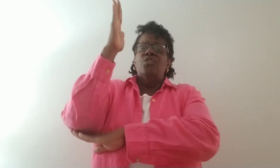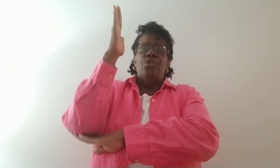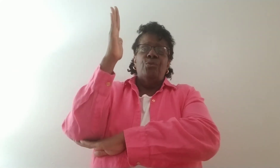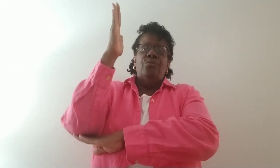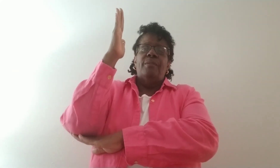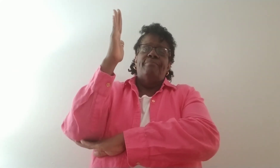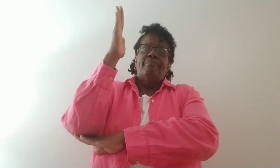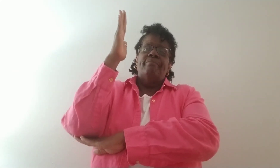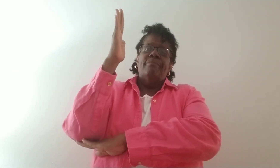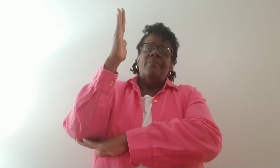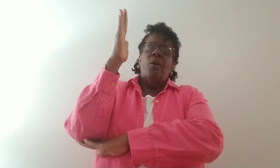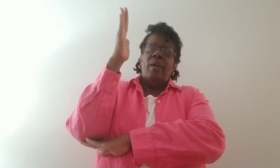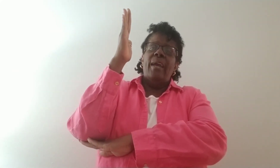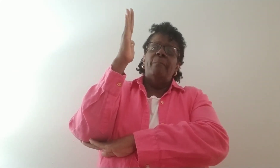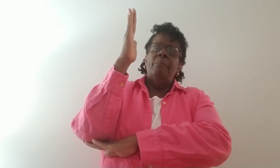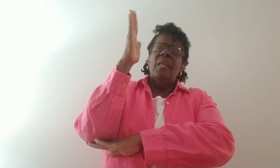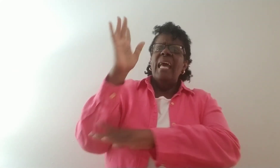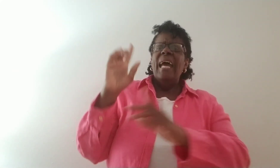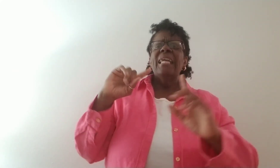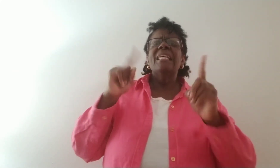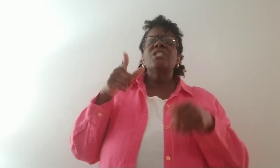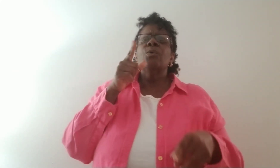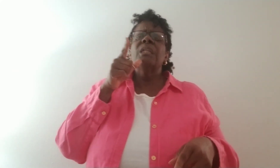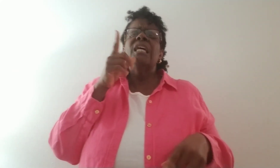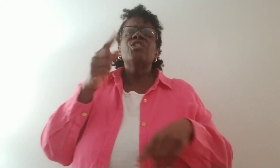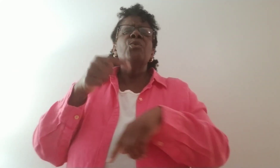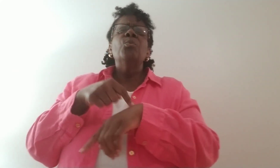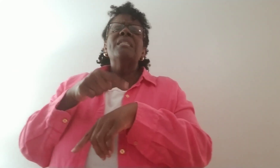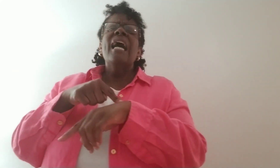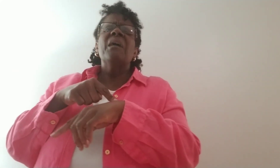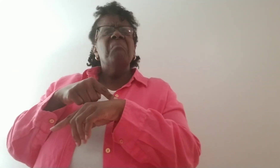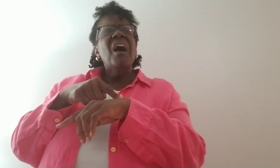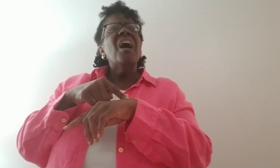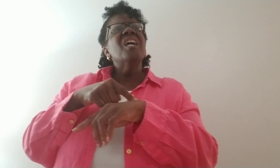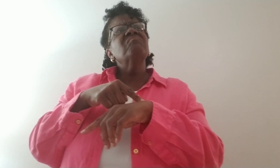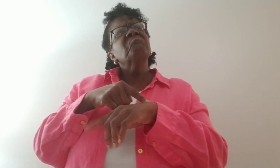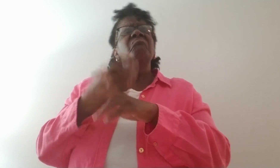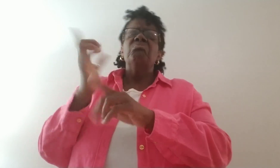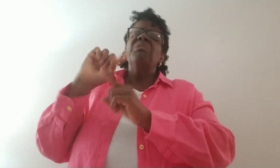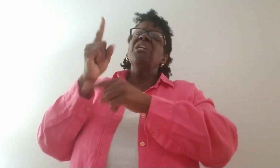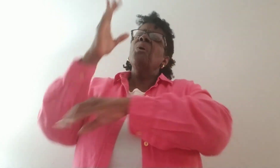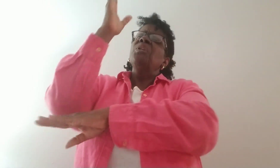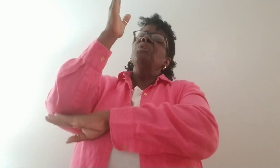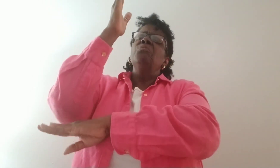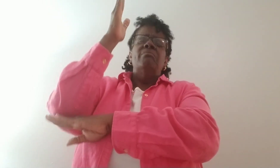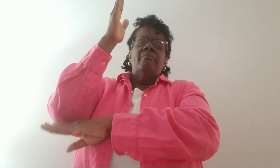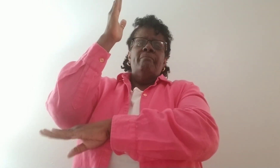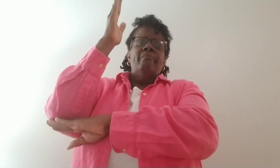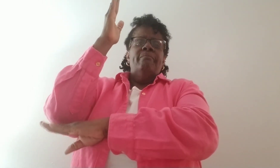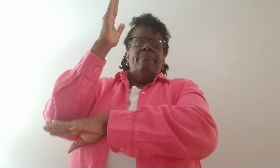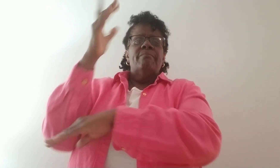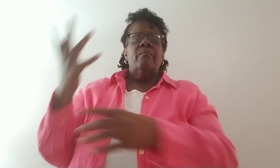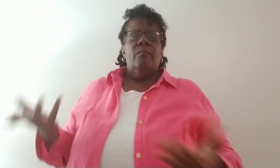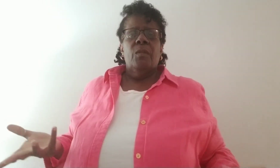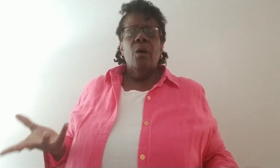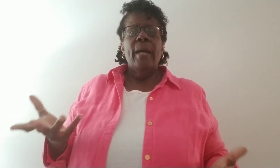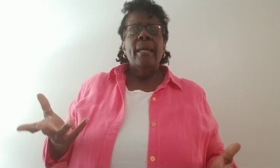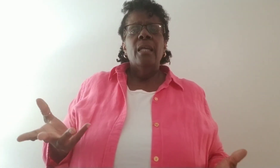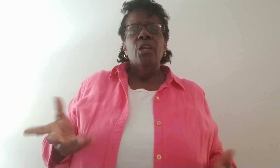noon, okay? Hey, let's go to lunch. What time? Go to noon, okay?